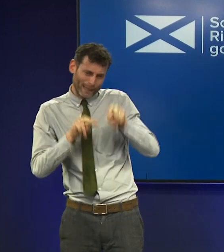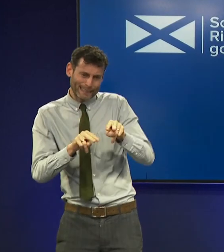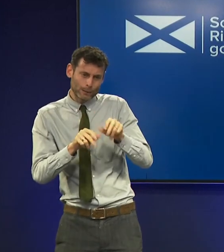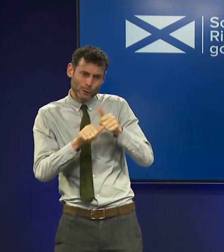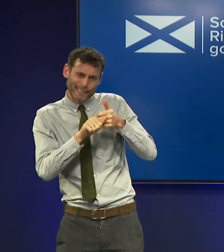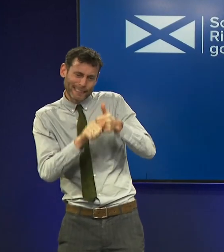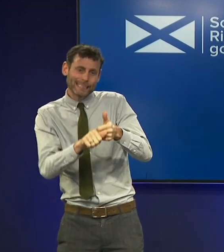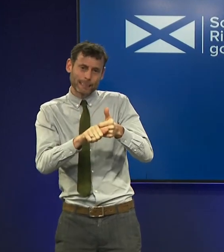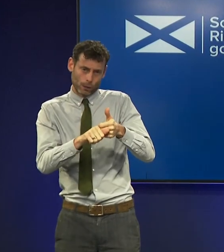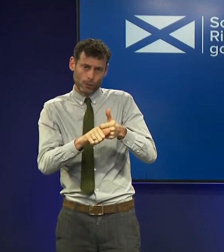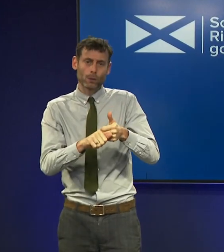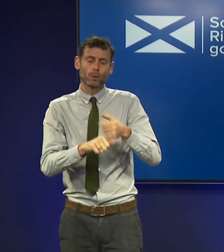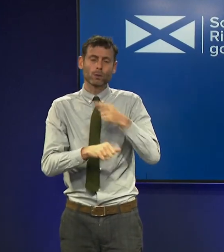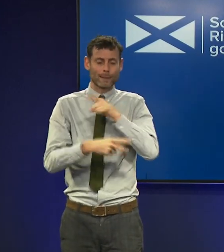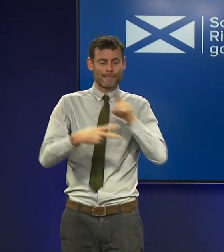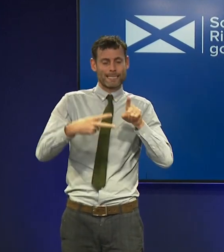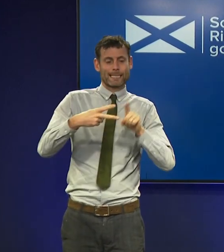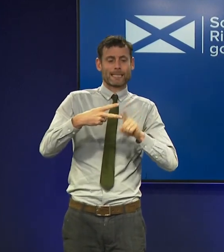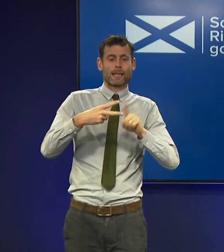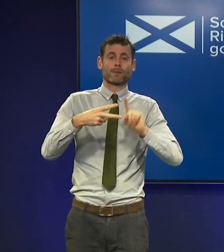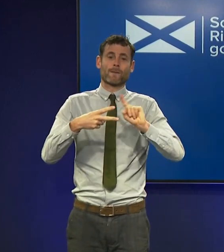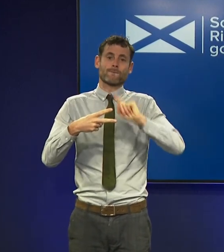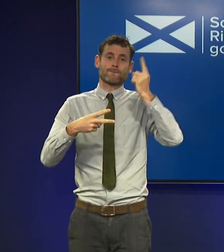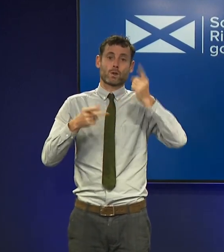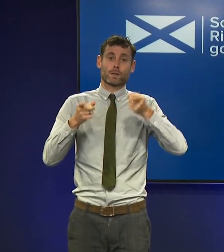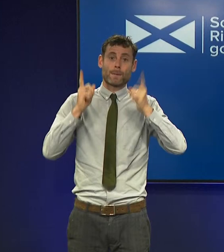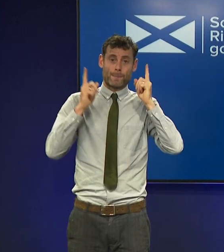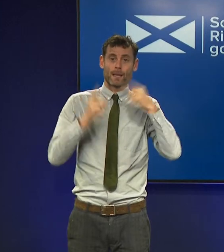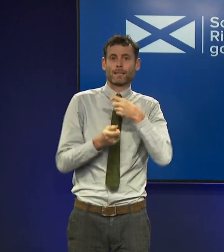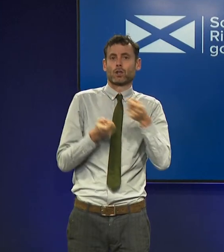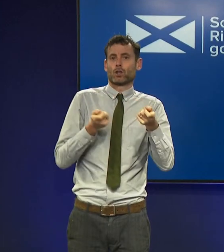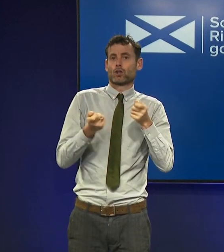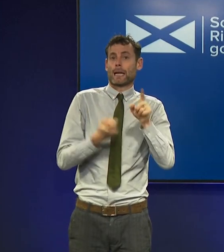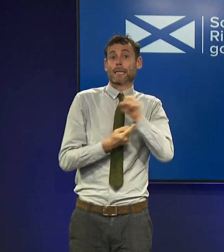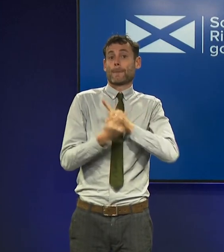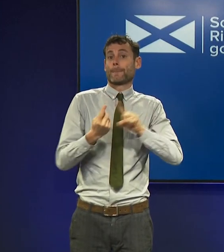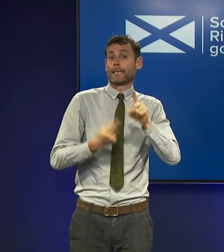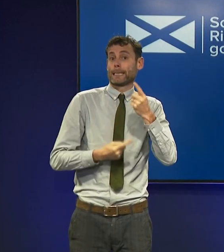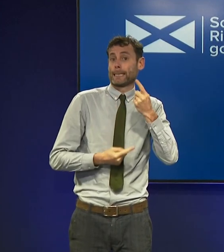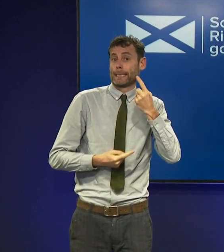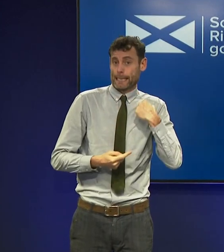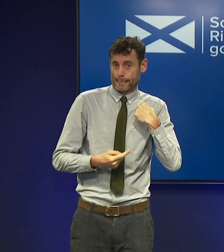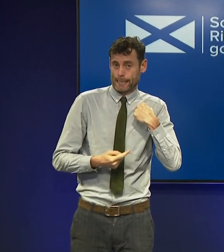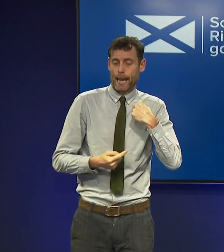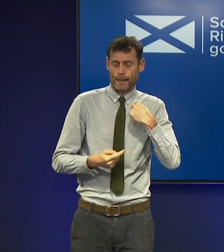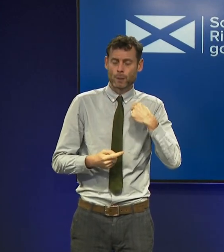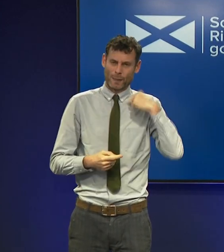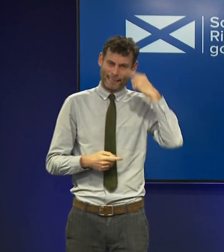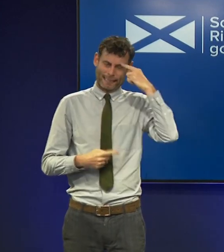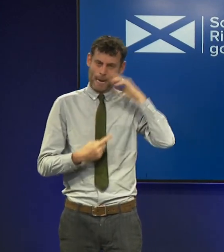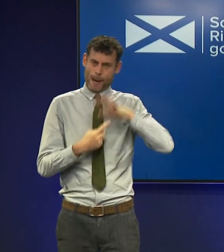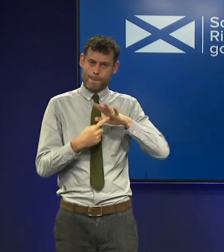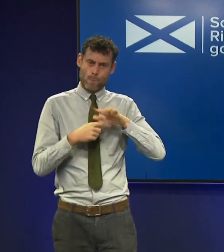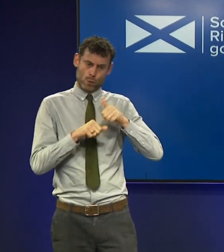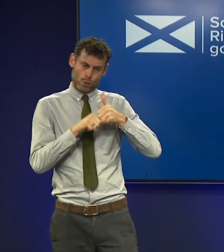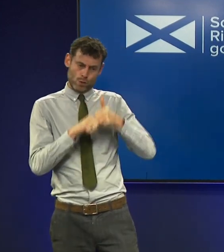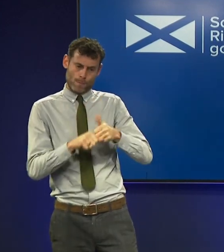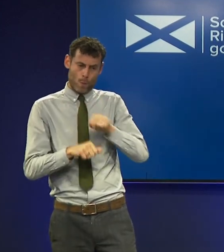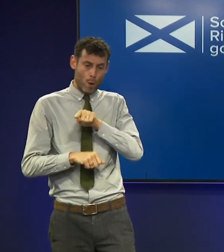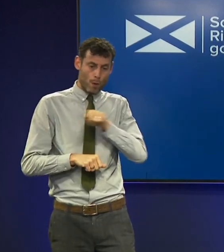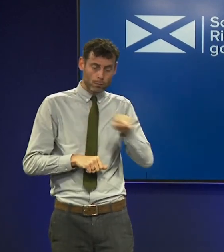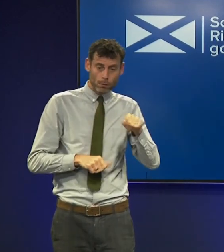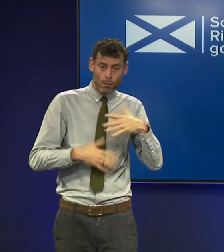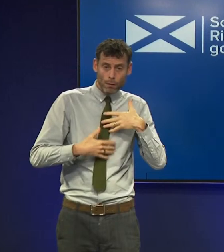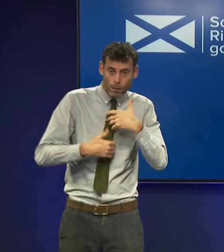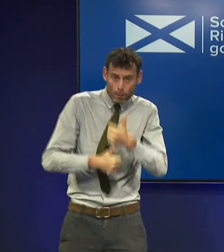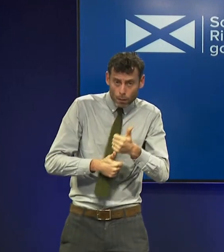here. The Deputy First Minister chaired a meeting of that yesterday, and we are very mindful of supporting people, of welfare provisions, and